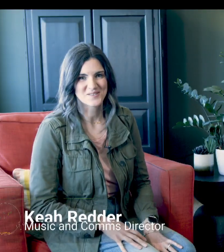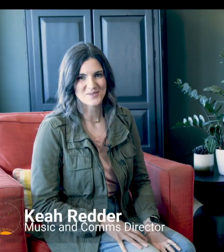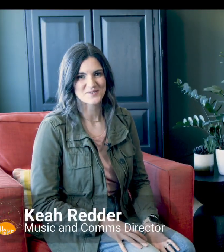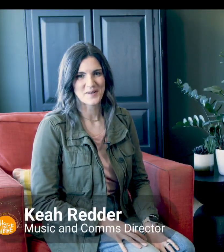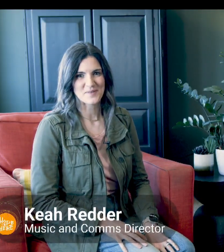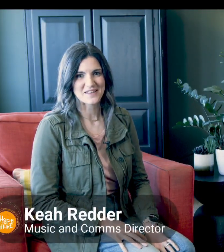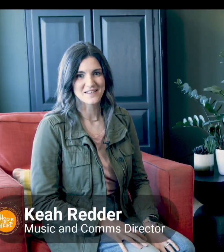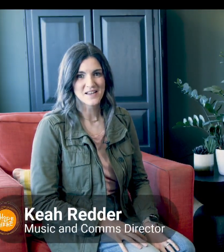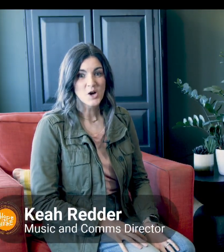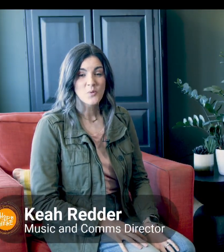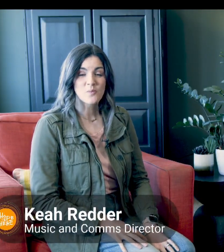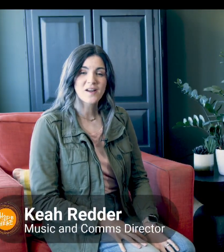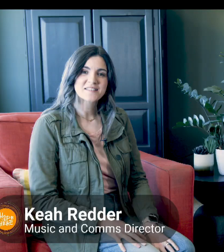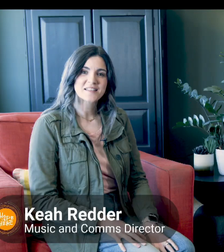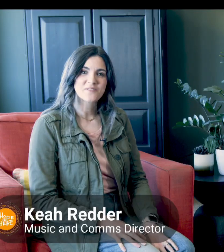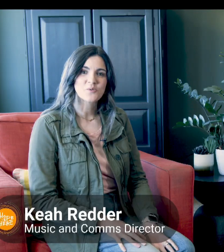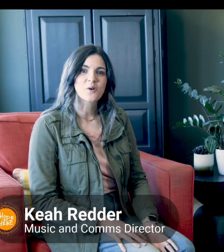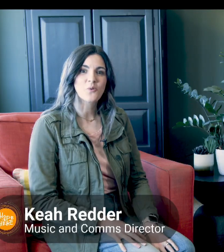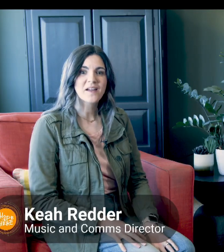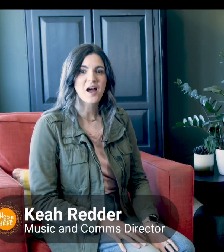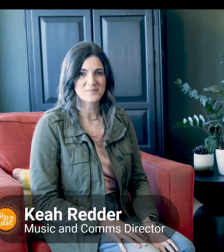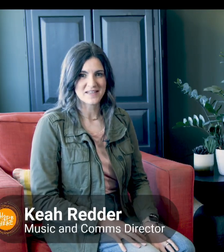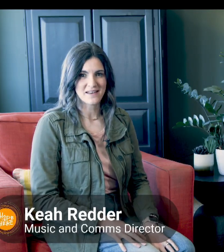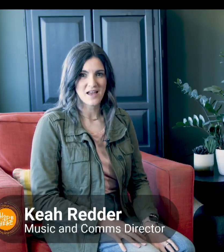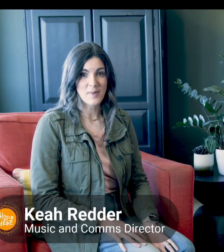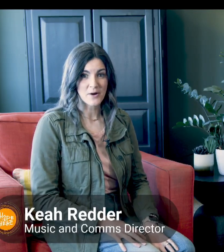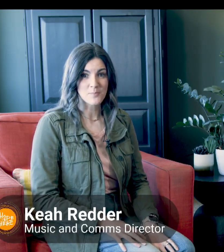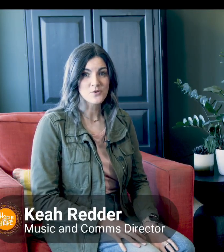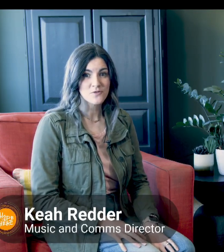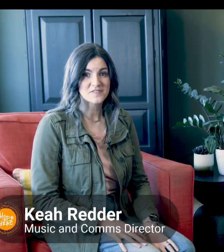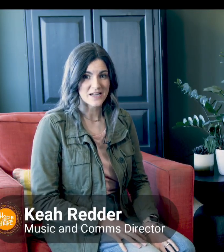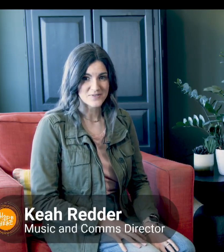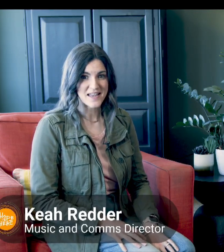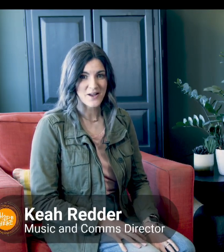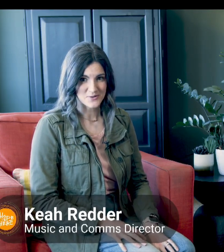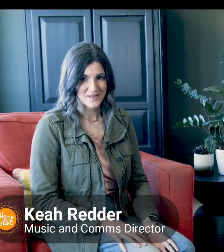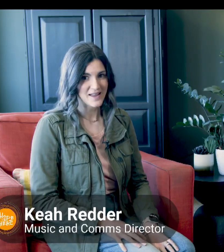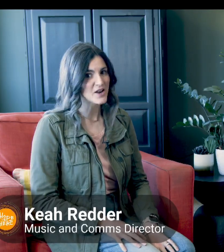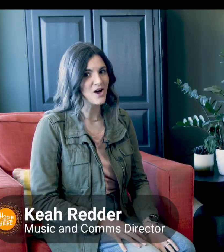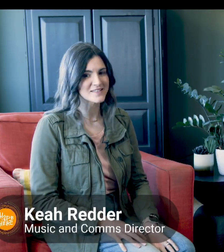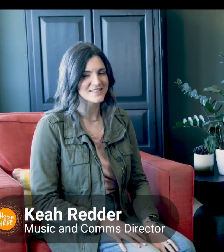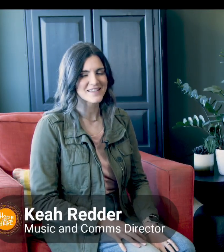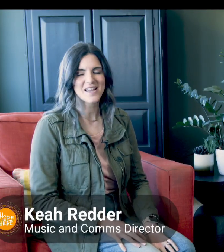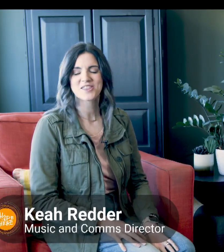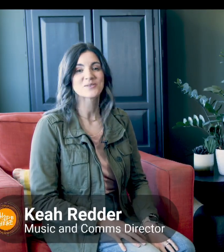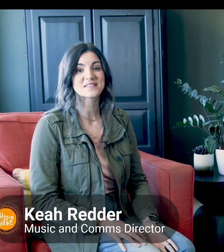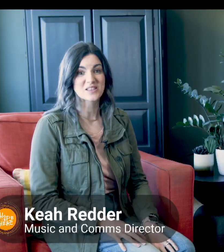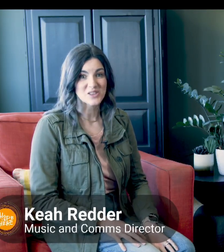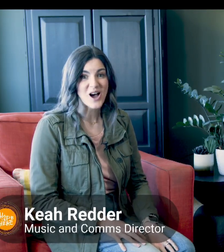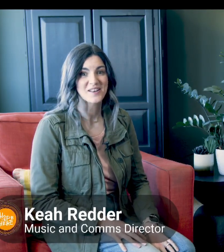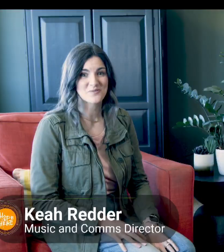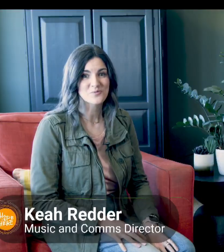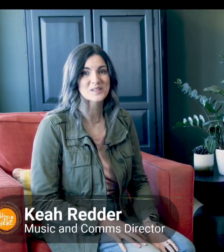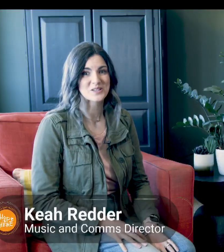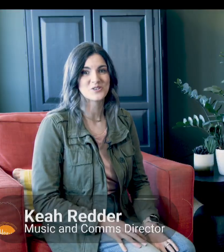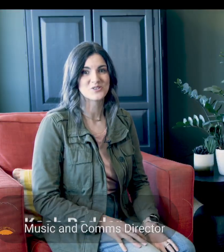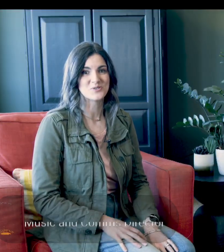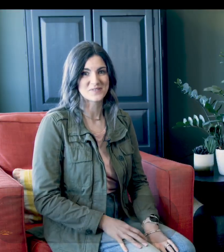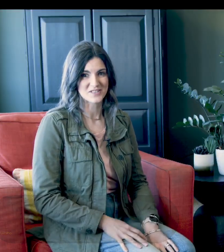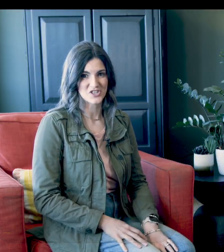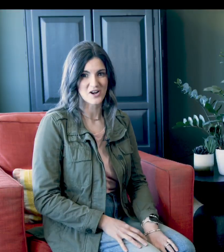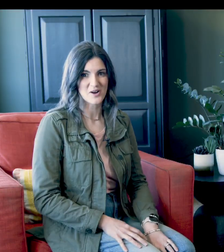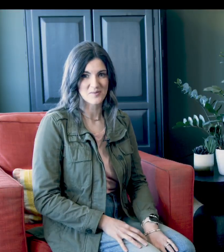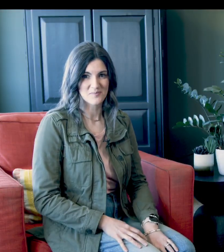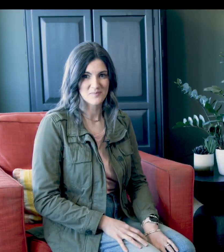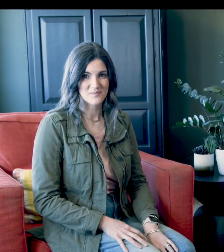Hey Crossroads family, we wanted to give you a quick update about our move downtown. And honestly, there is a lot of really good